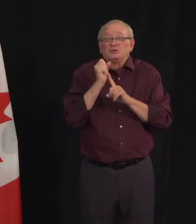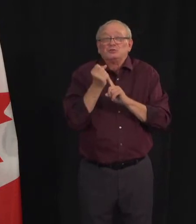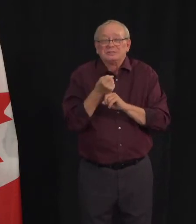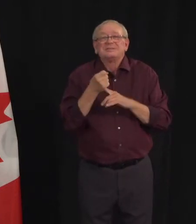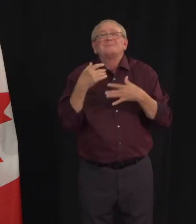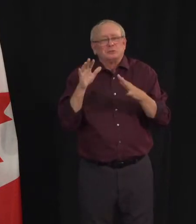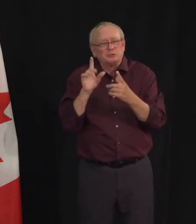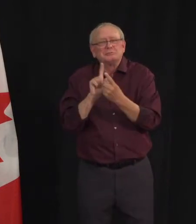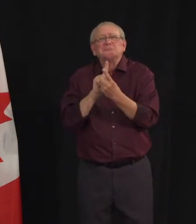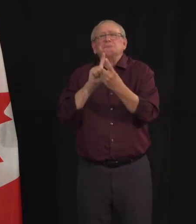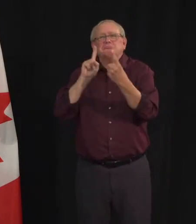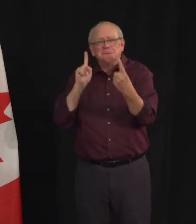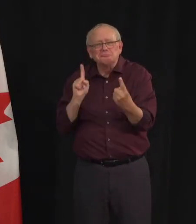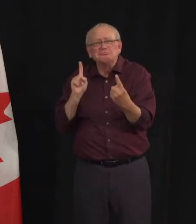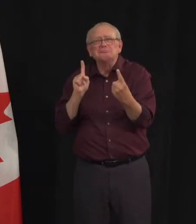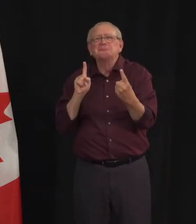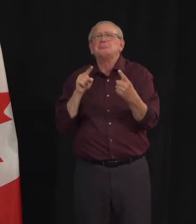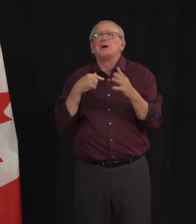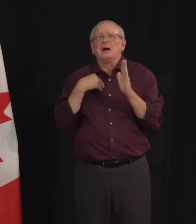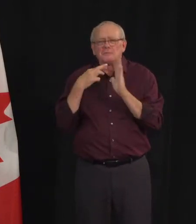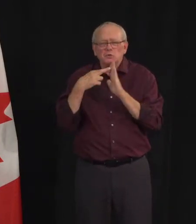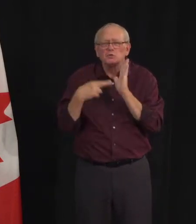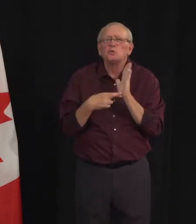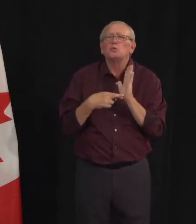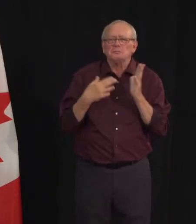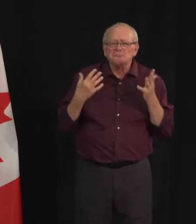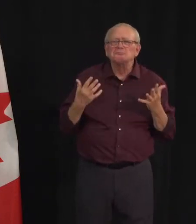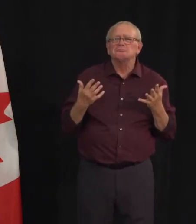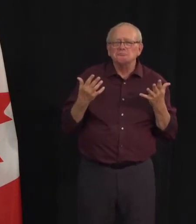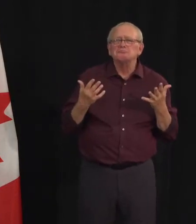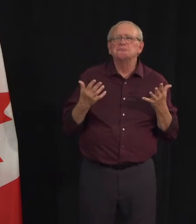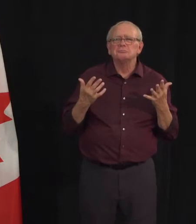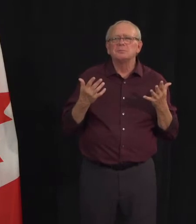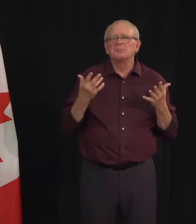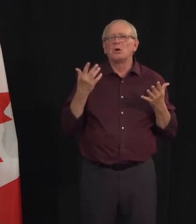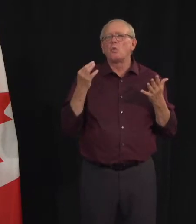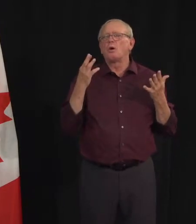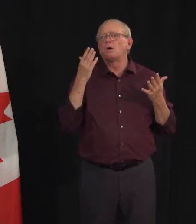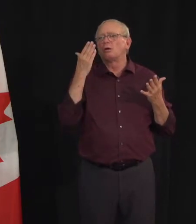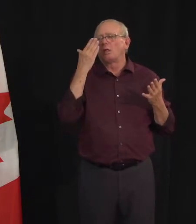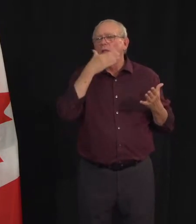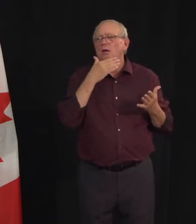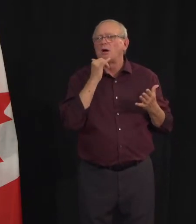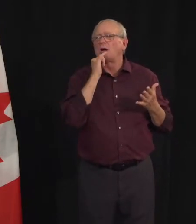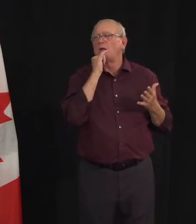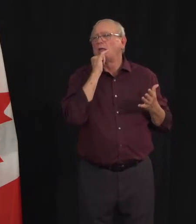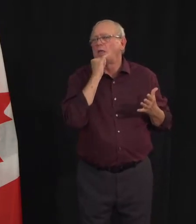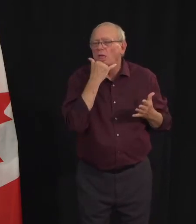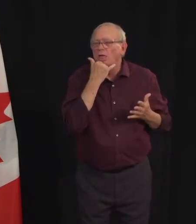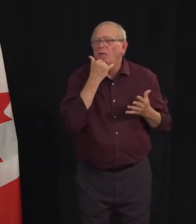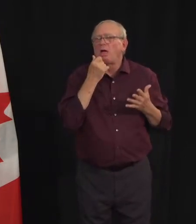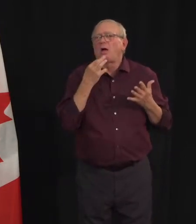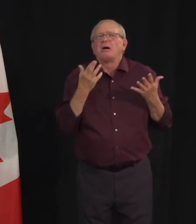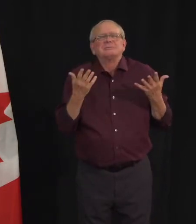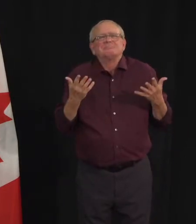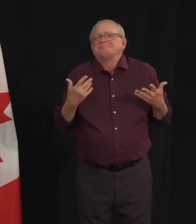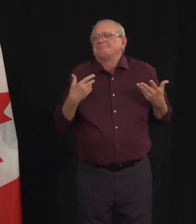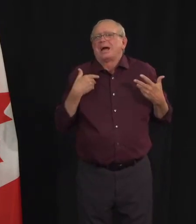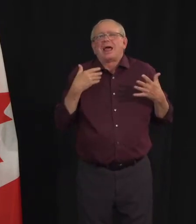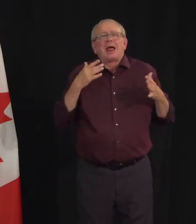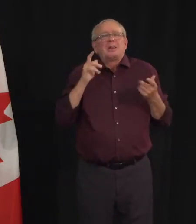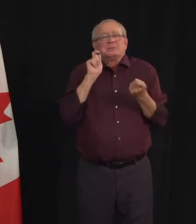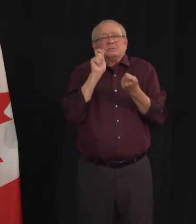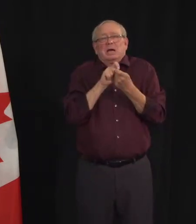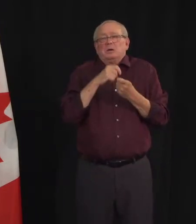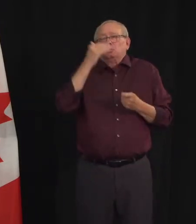in place. But unfortunately, I don't have those details. That's something that we could look into and provide to you if that's of interest. So, and that, of